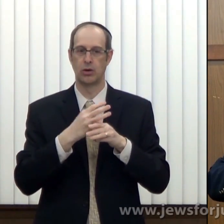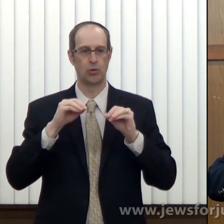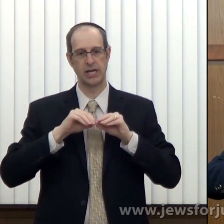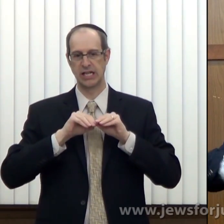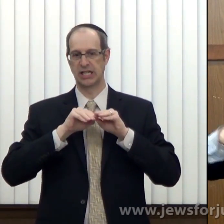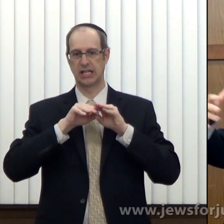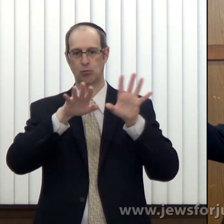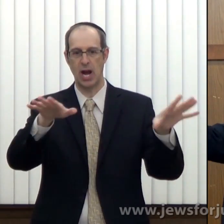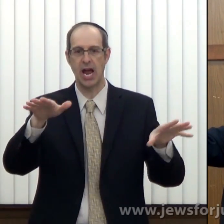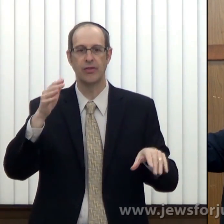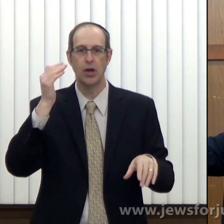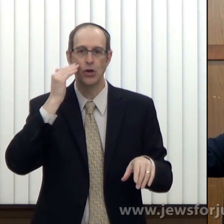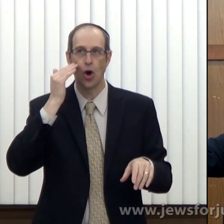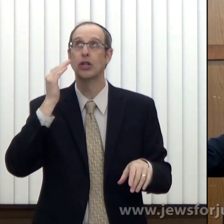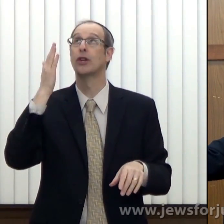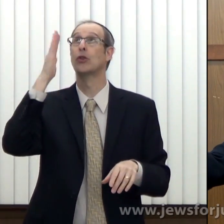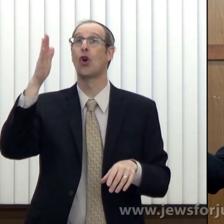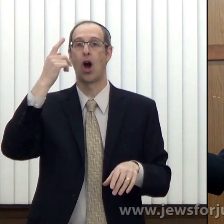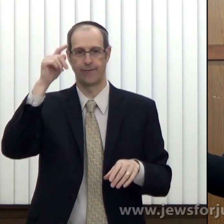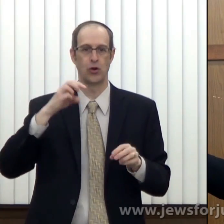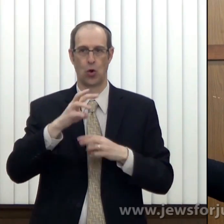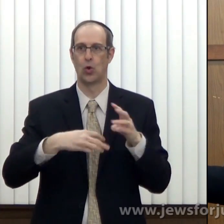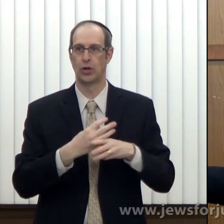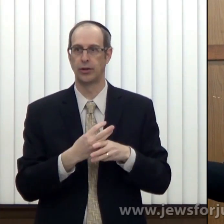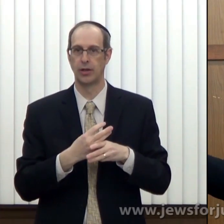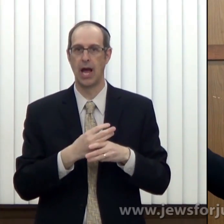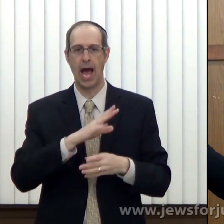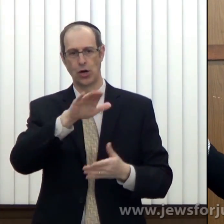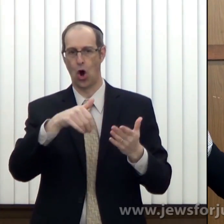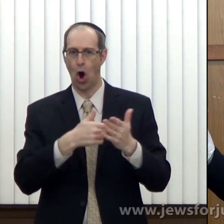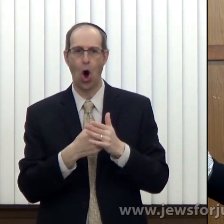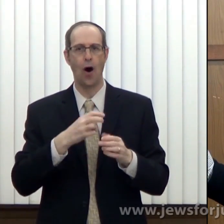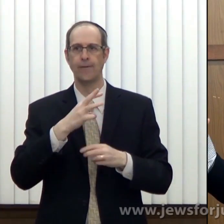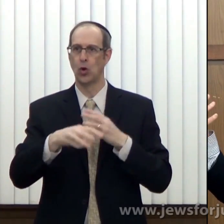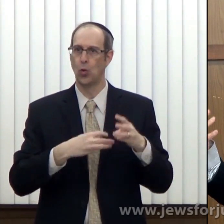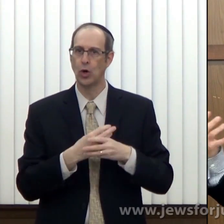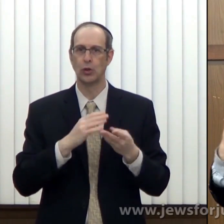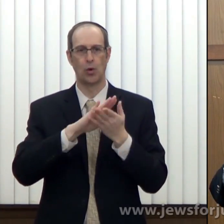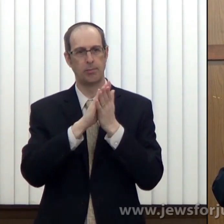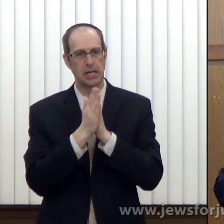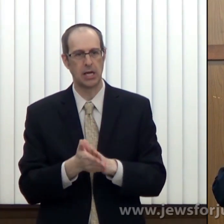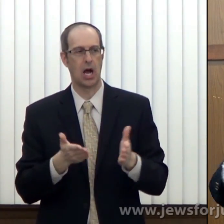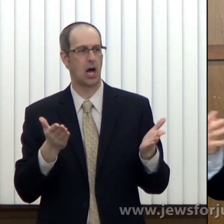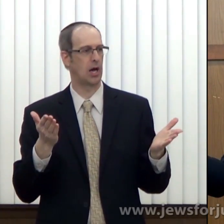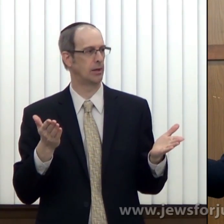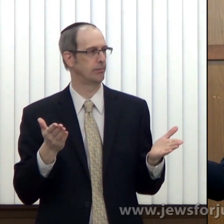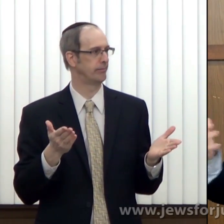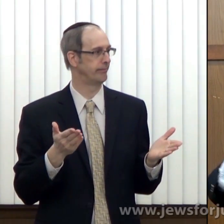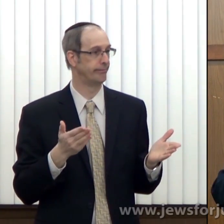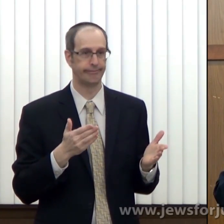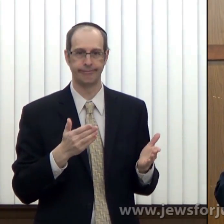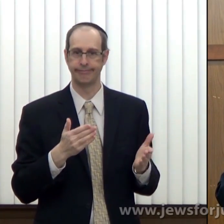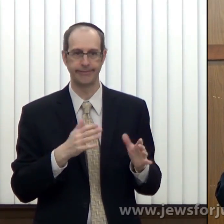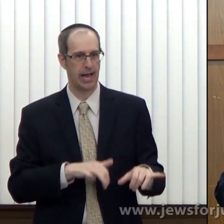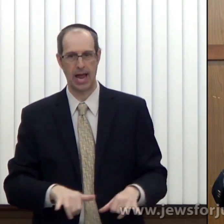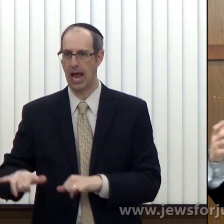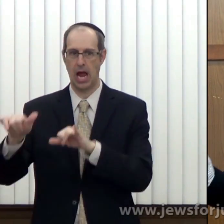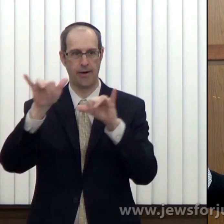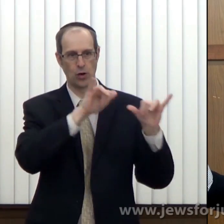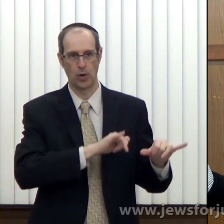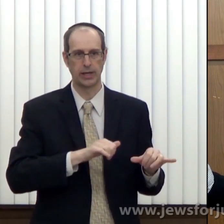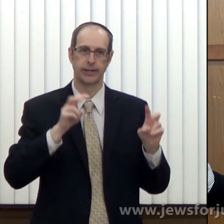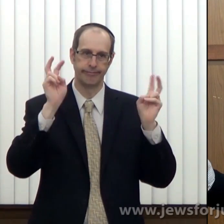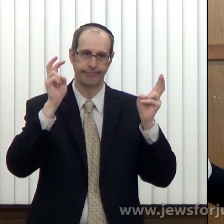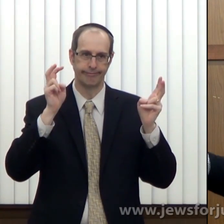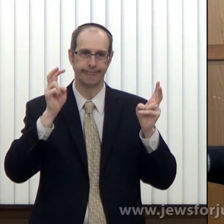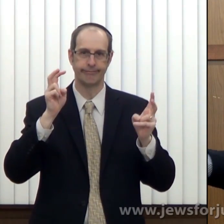of God to the rest of the world. And the whole world will become a world where, since everyone is a child of